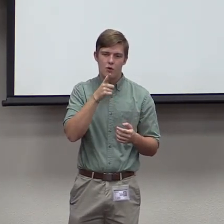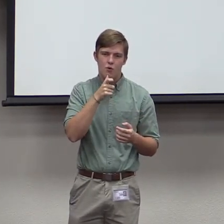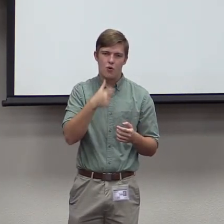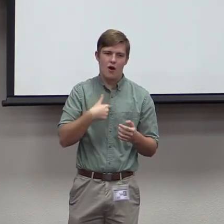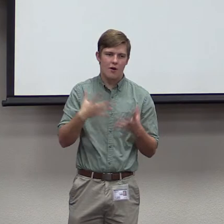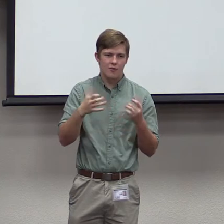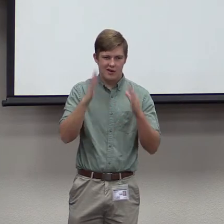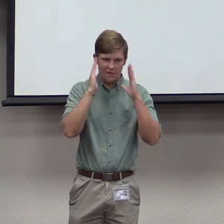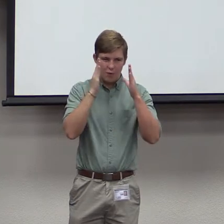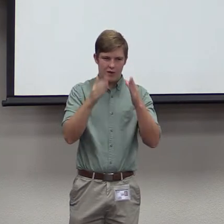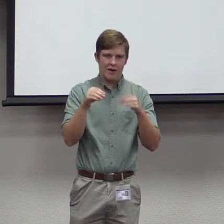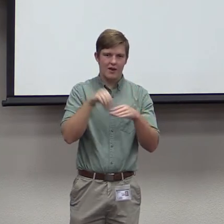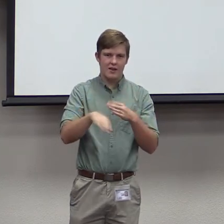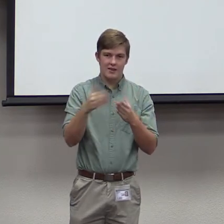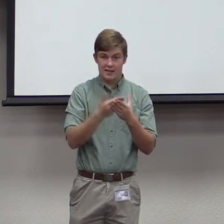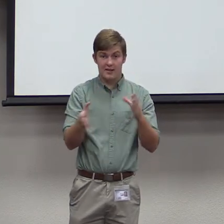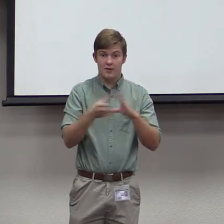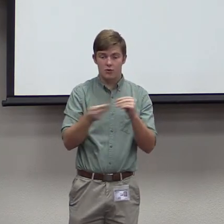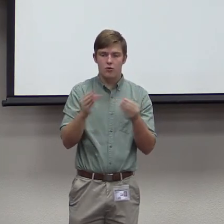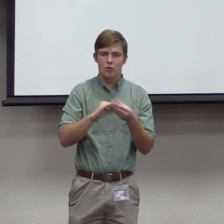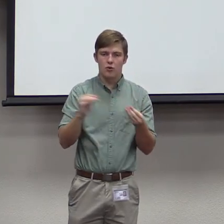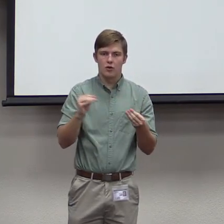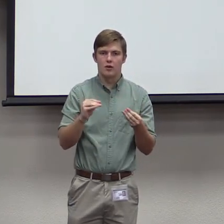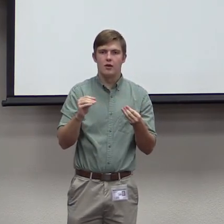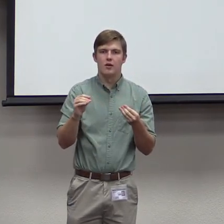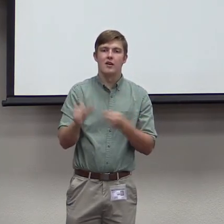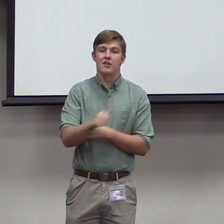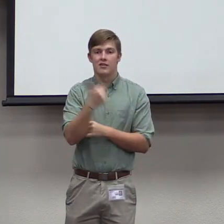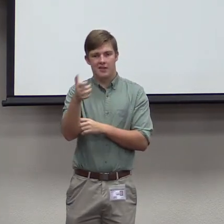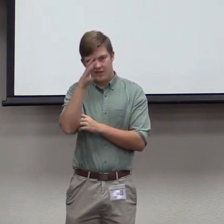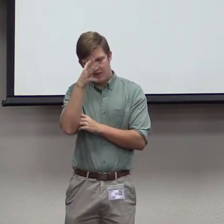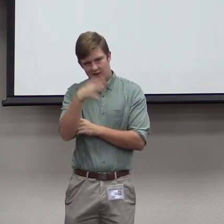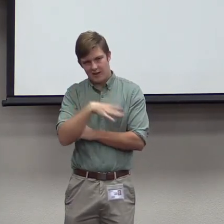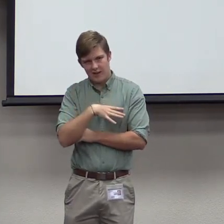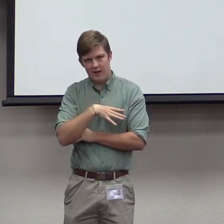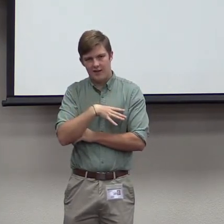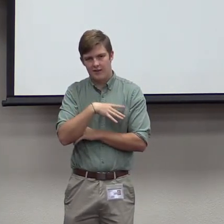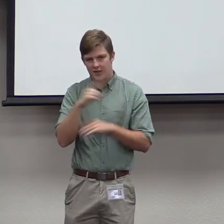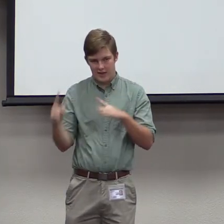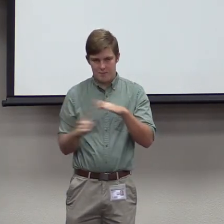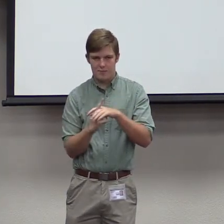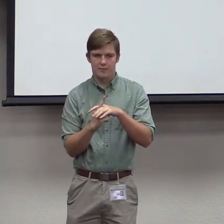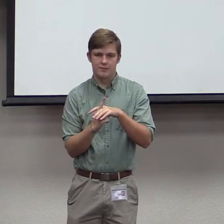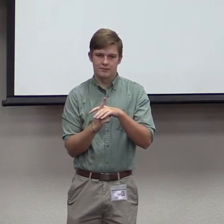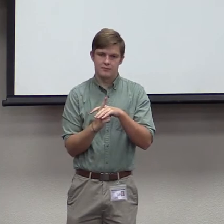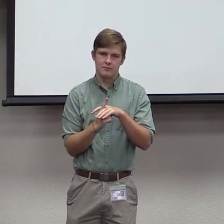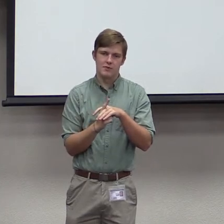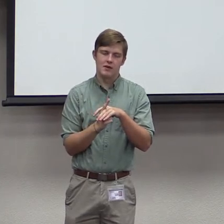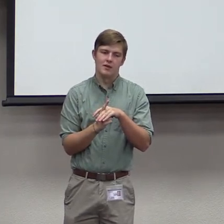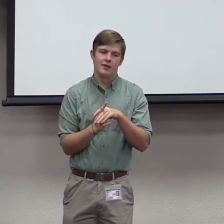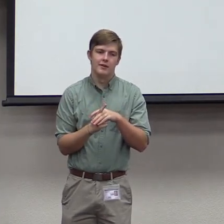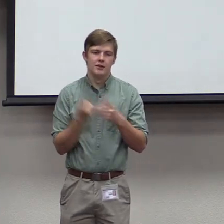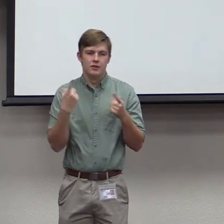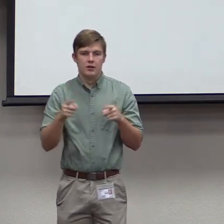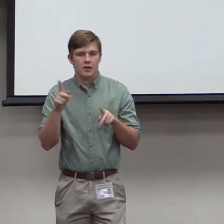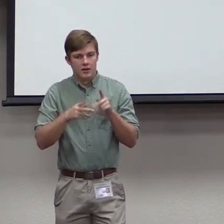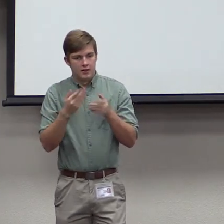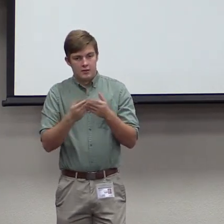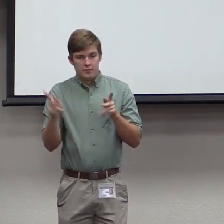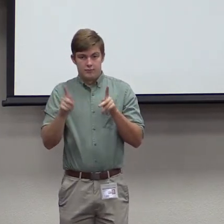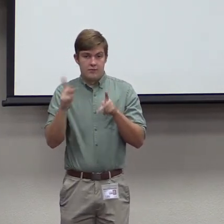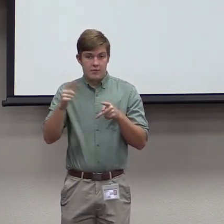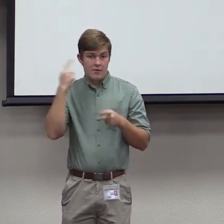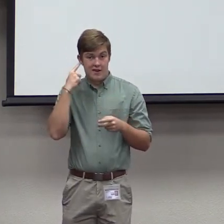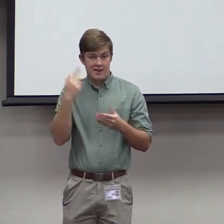particular story. Because there's going to be another guy that shows up. See, when these people hear these things,